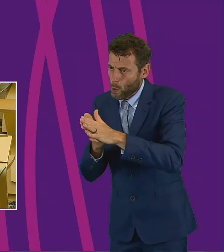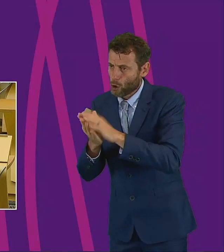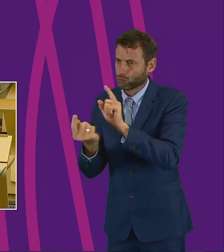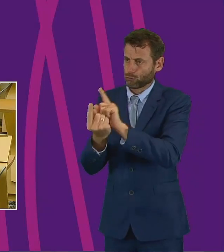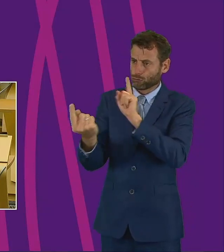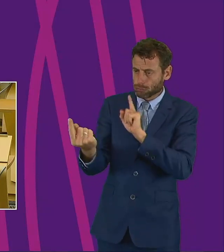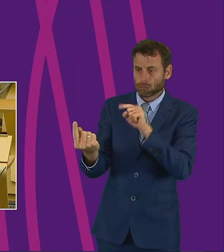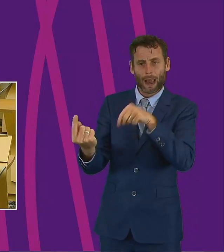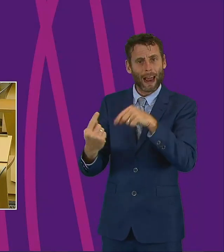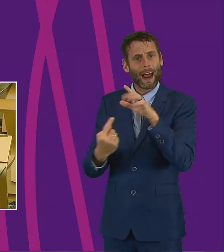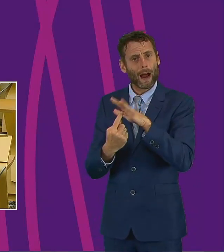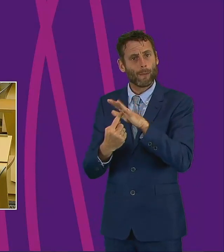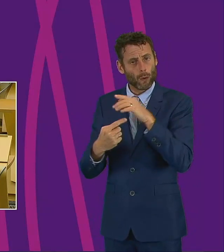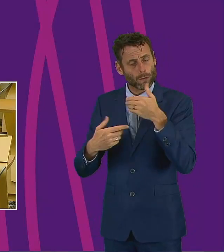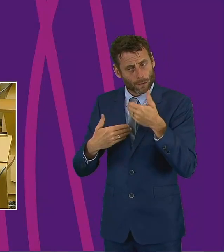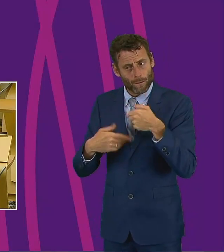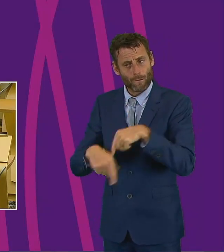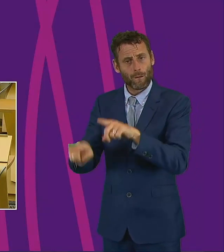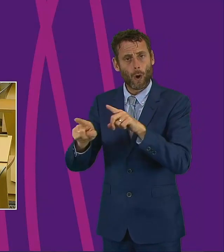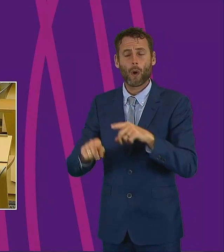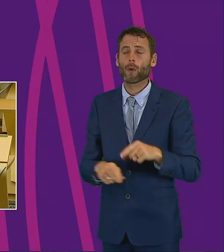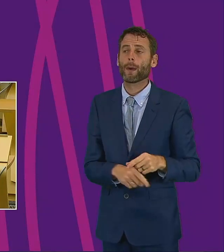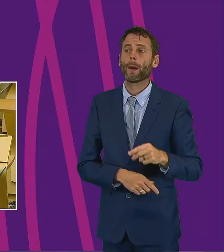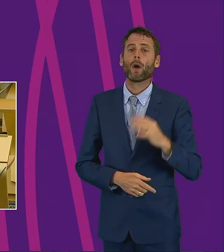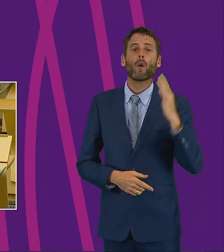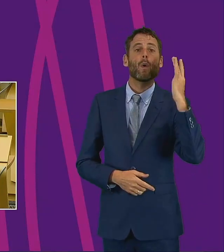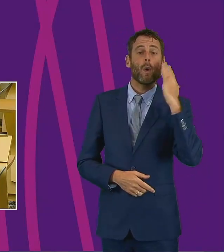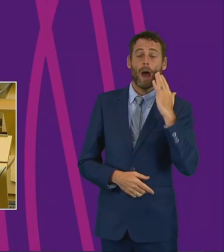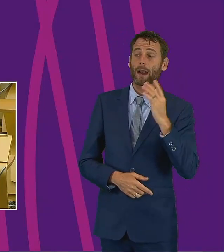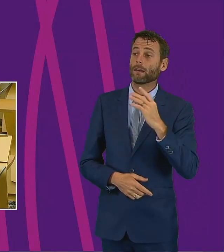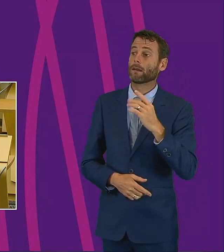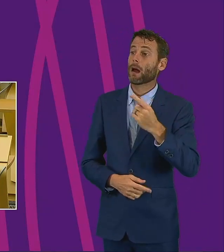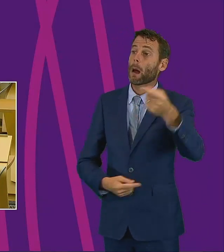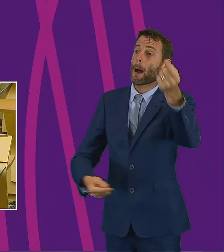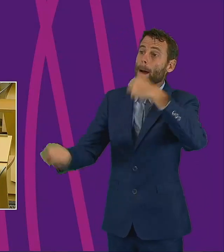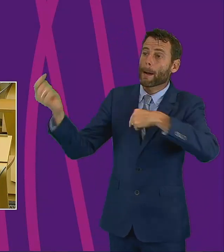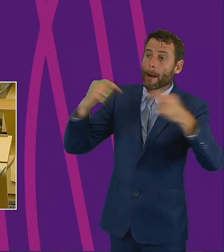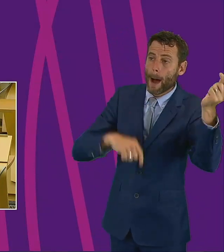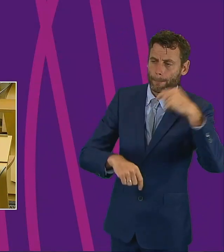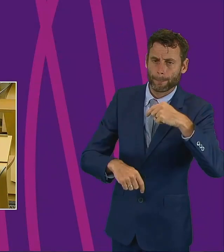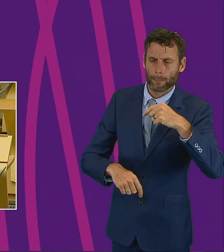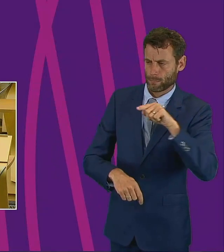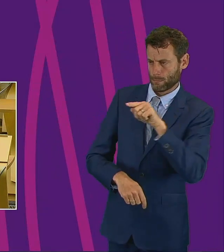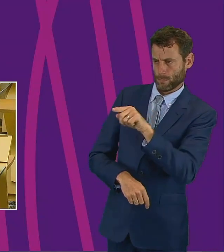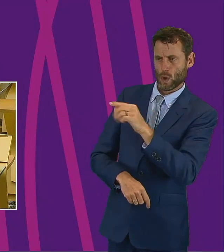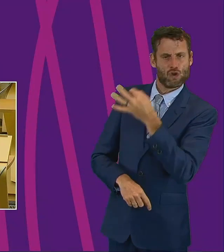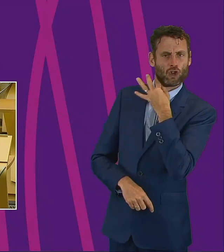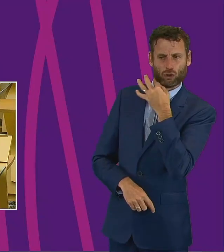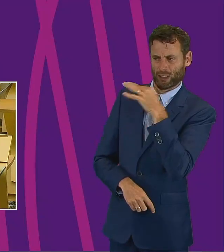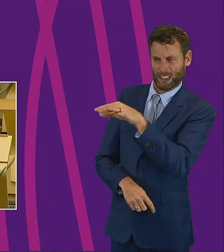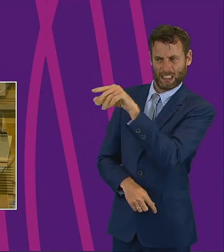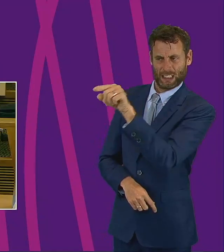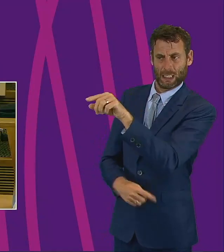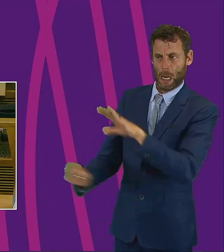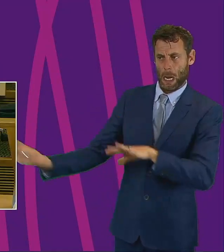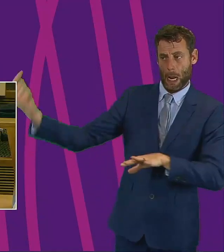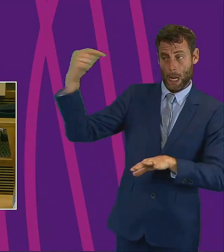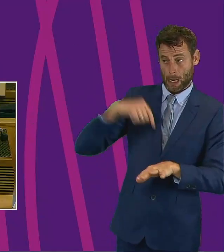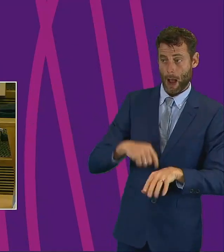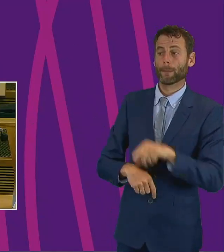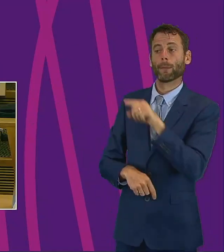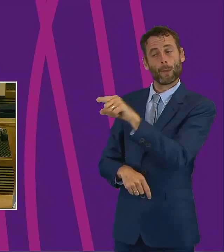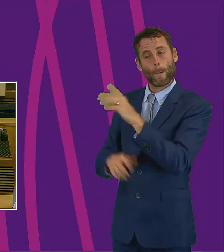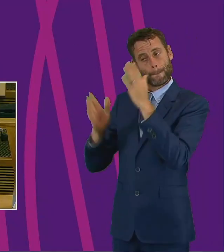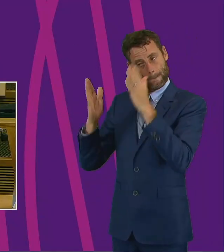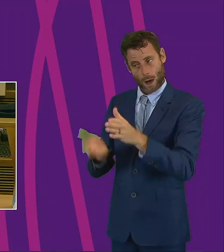and students who are arriving here from certain countries, high-risk countries, will have an obligation to quarantine for 14 days, which is